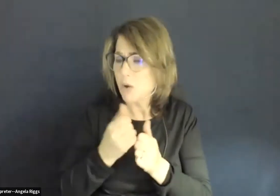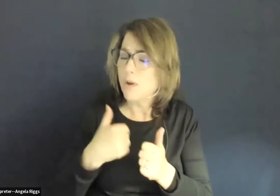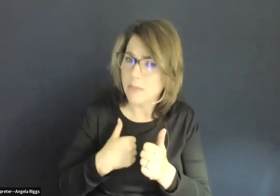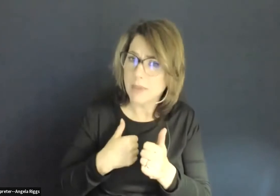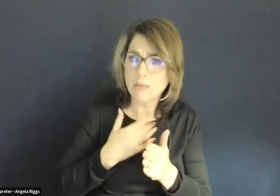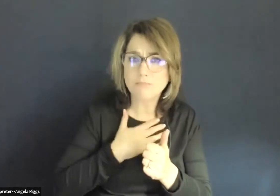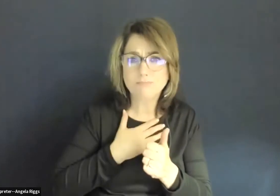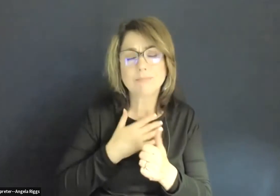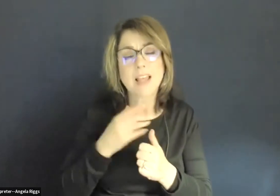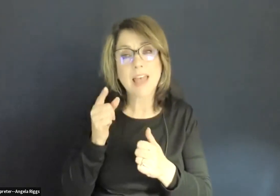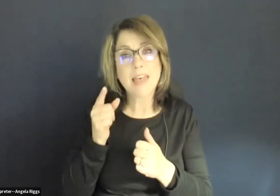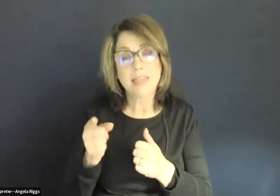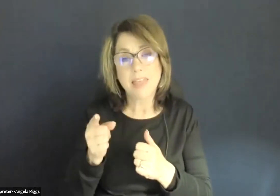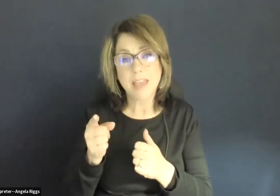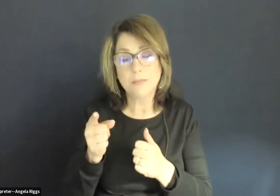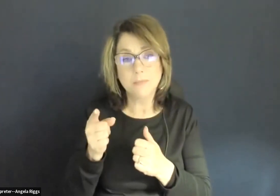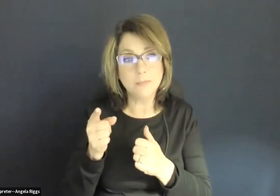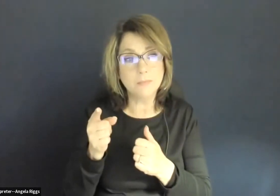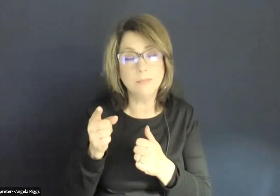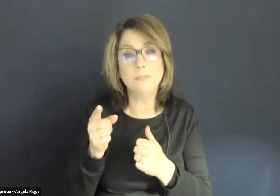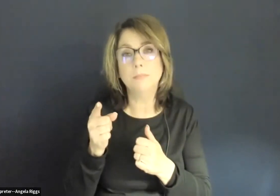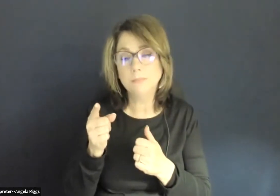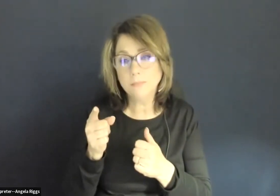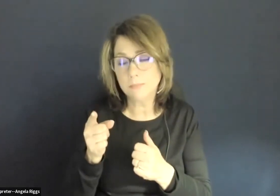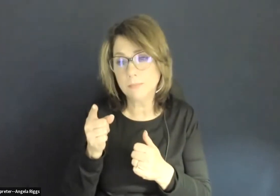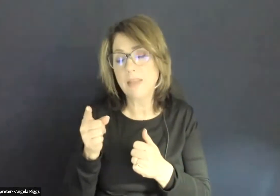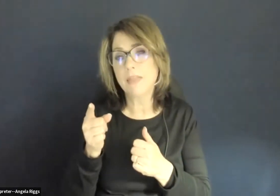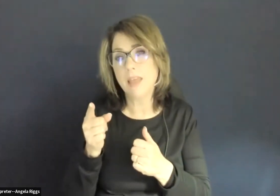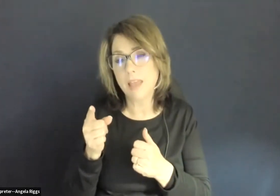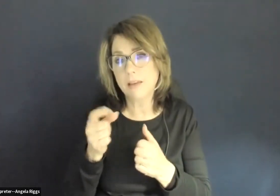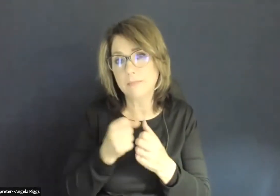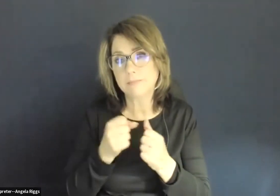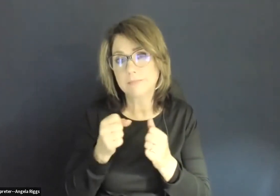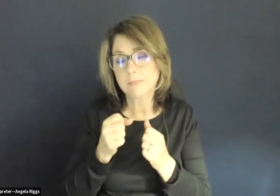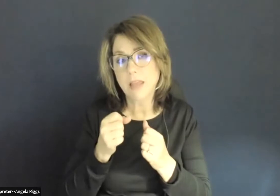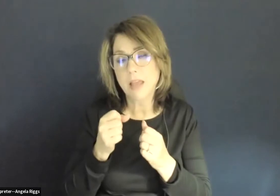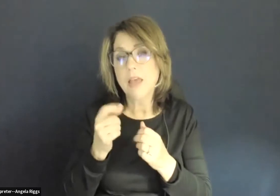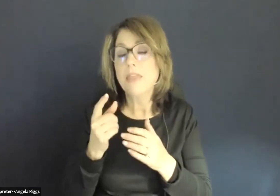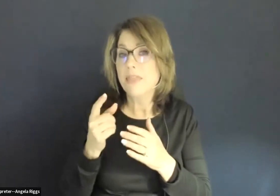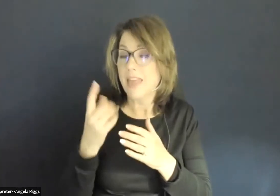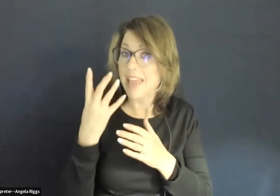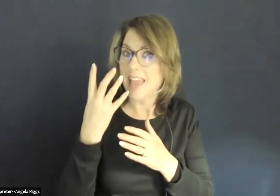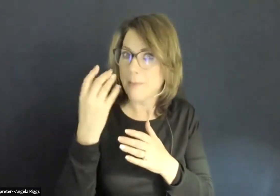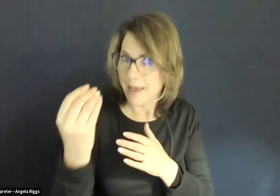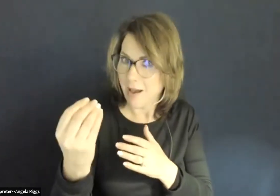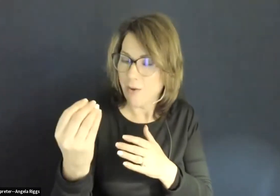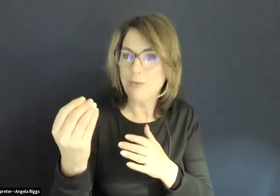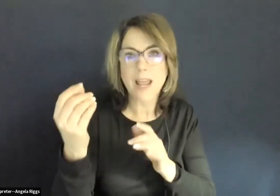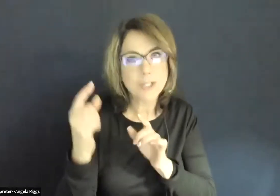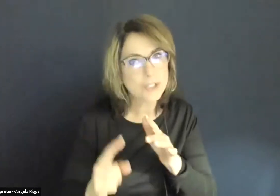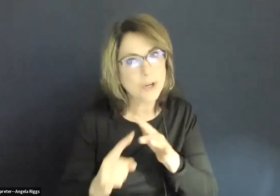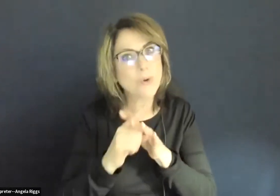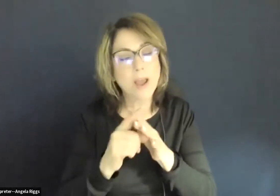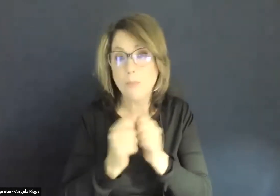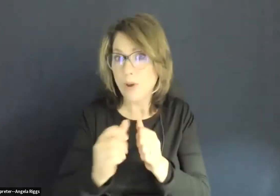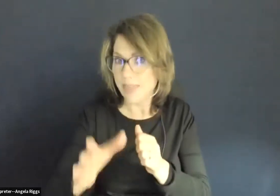person came out with their father and showed up, even though it was like the hardest thing in the world, just